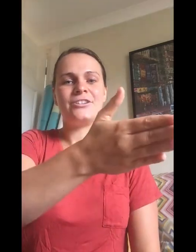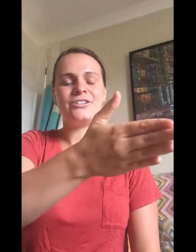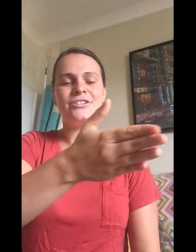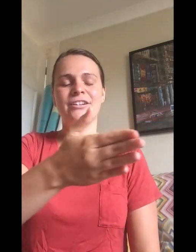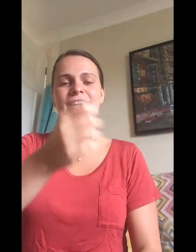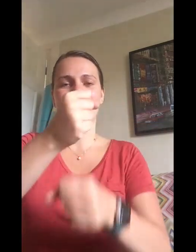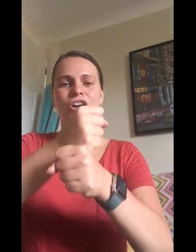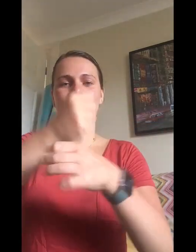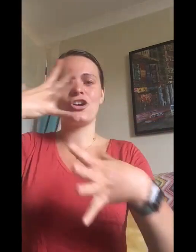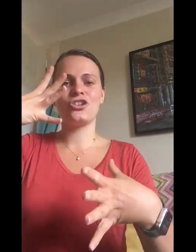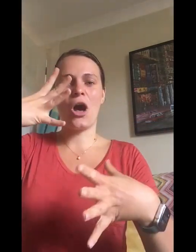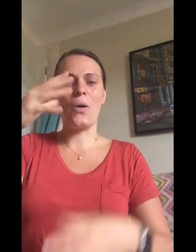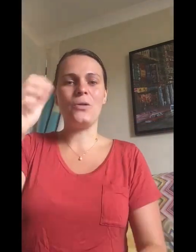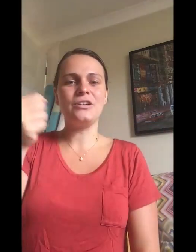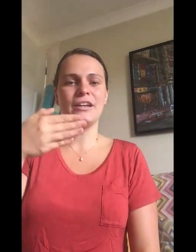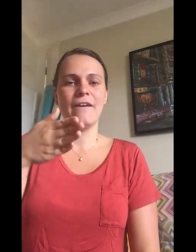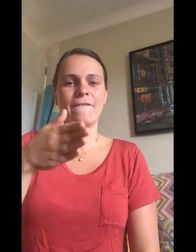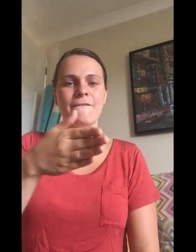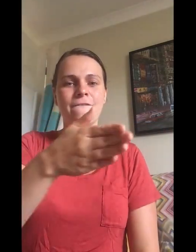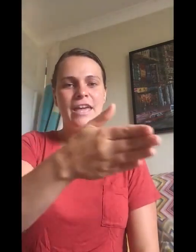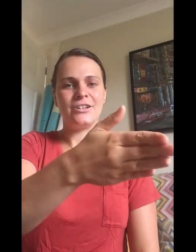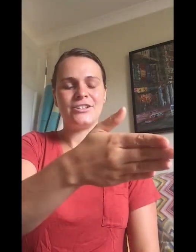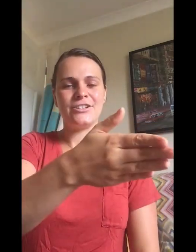fish. Gold fish.